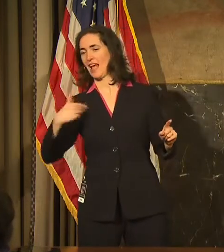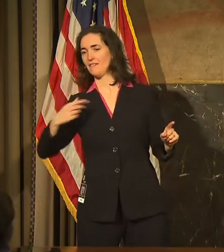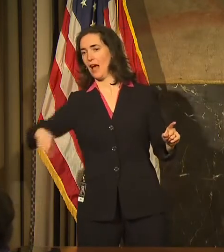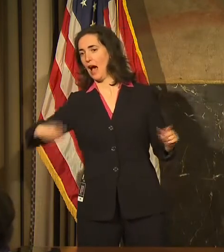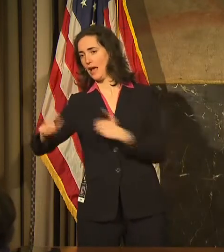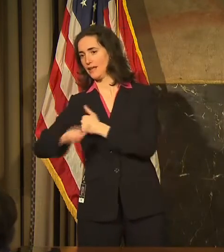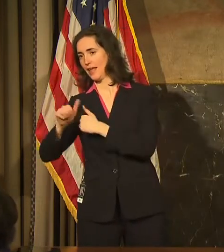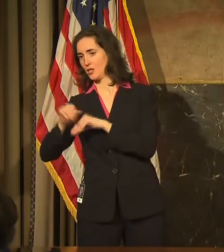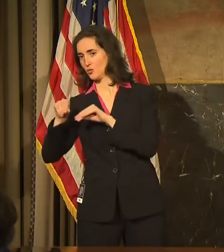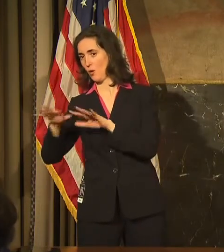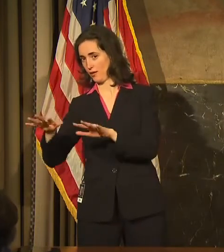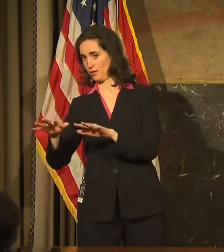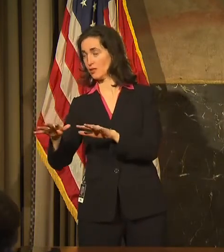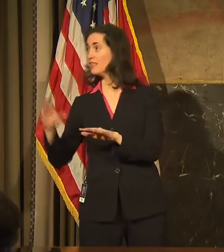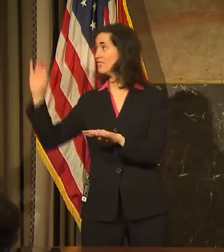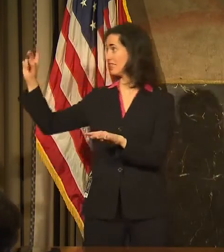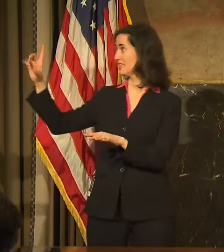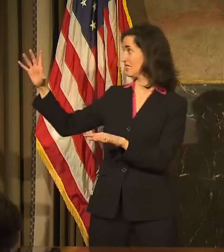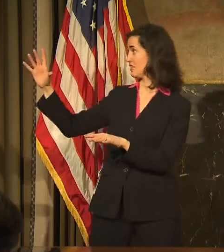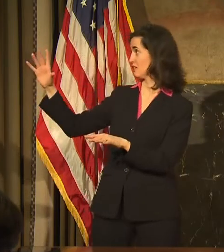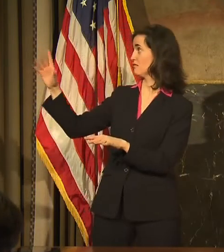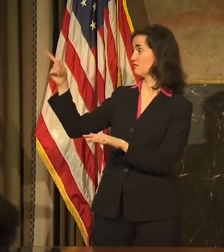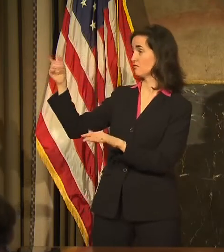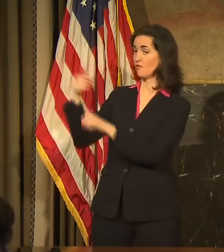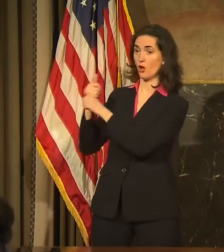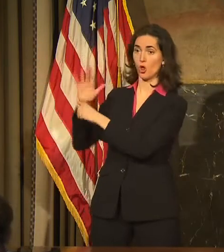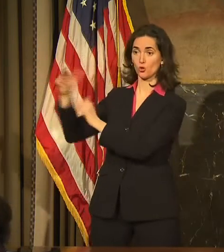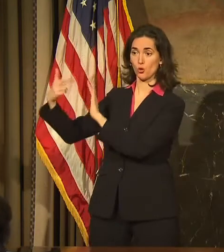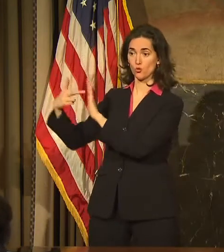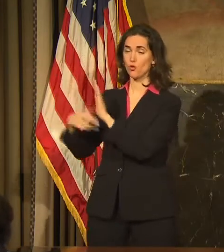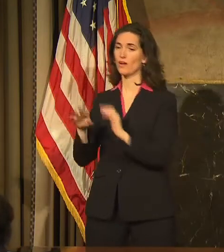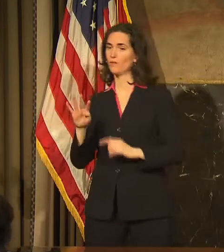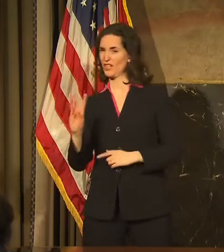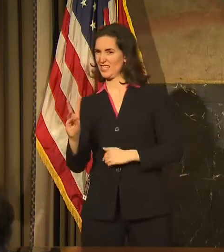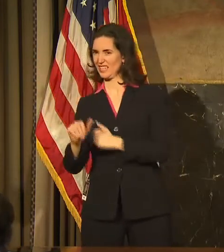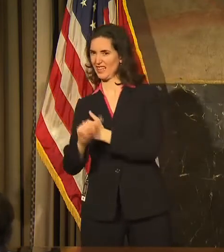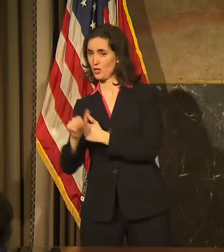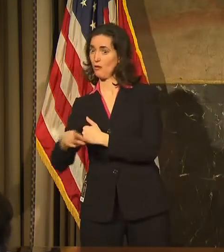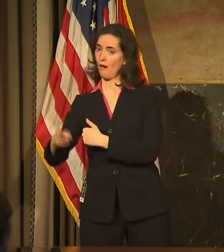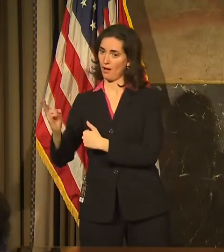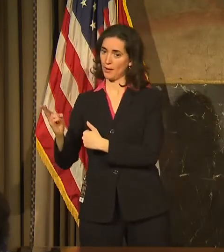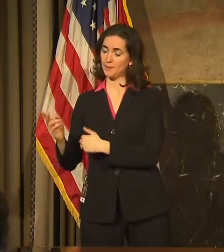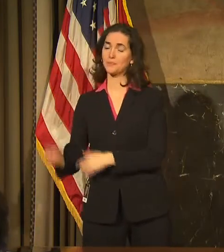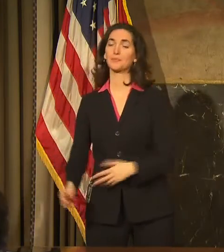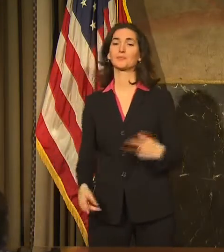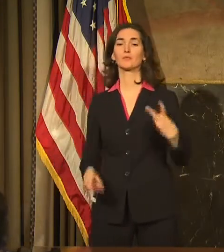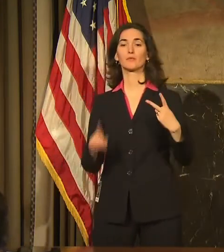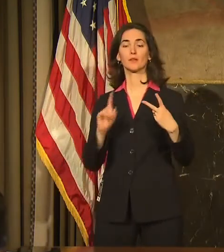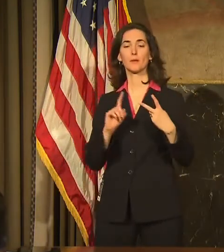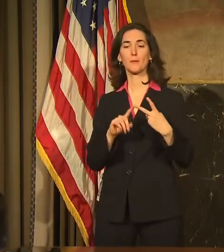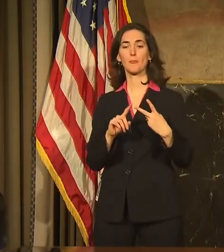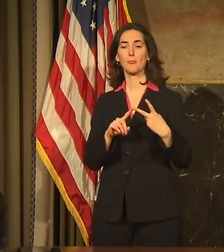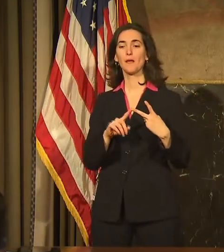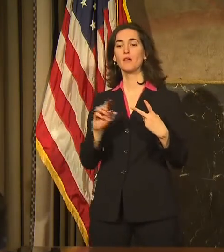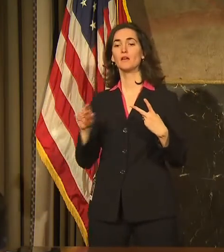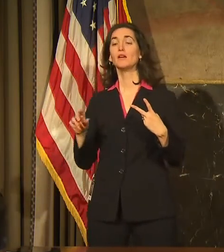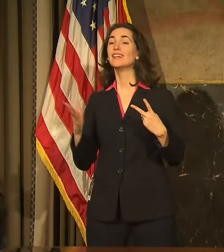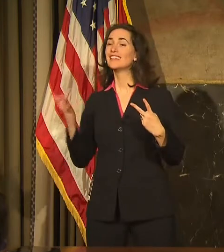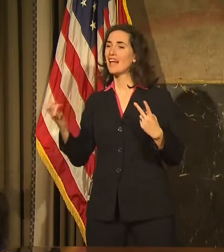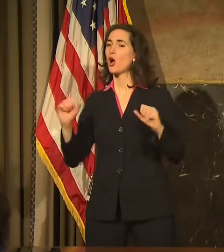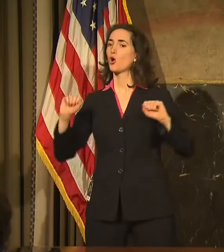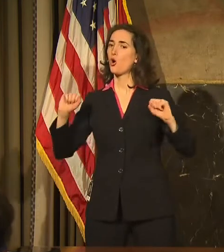possible by the CDC, even though we're encouraged in the direction we're going. And the second is ancillary risks with this cold